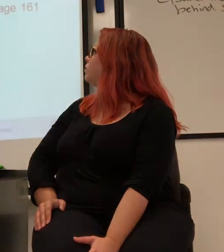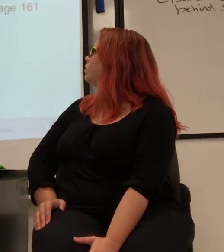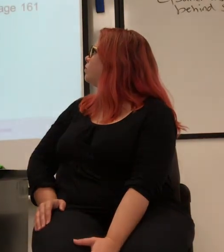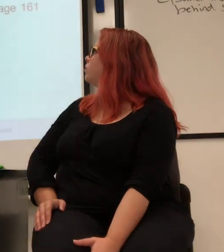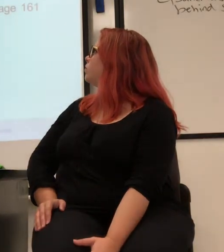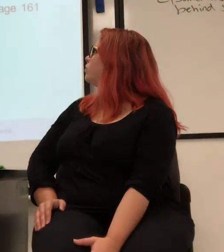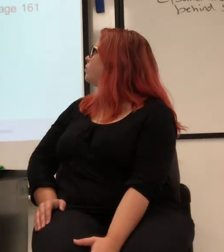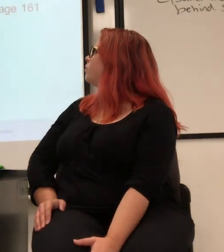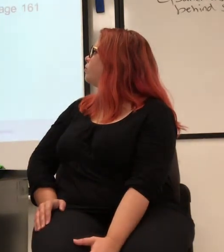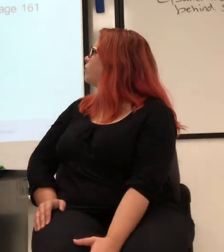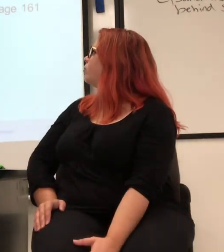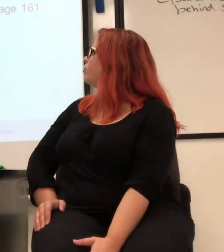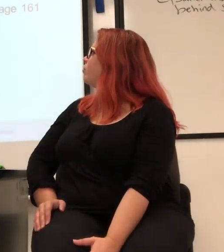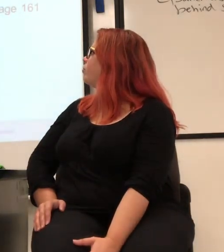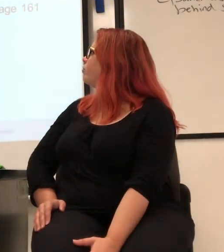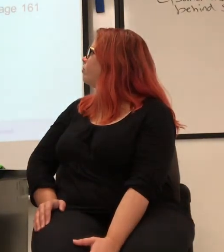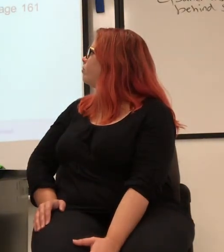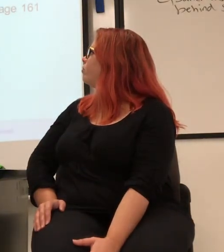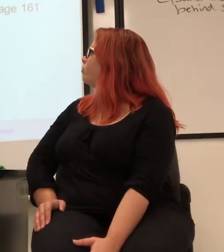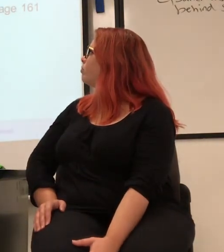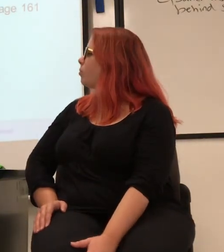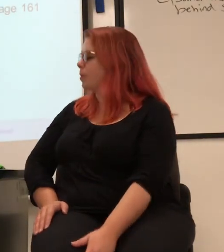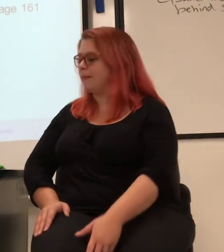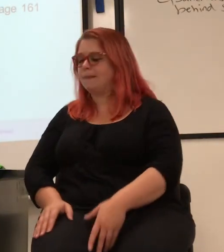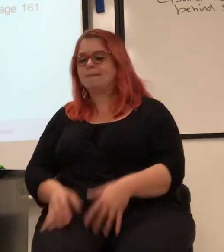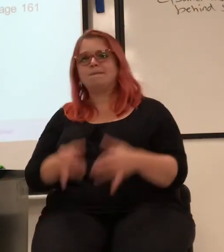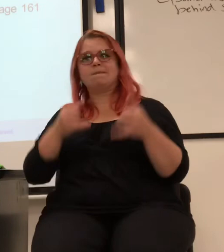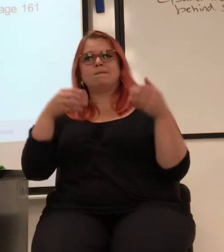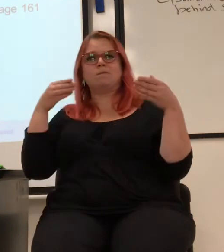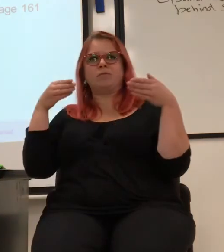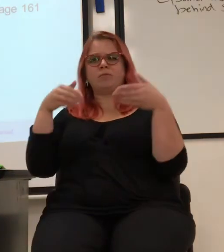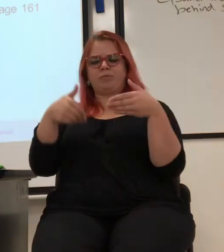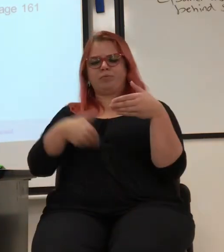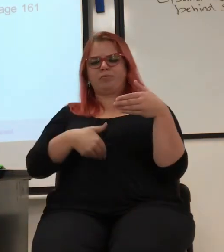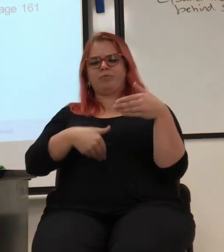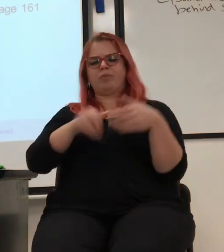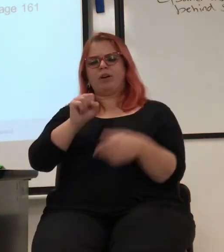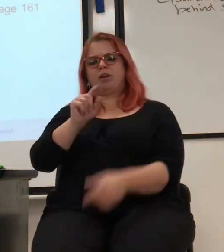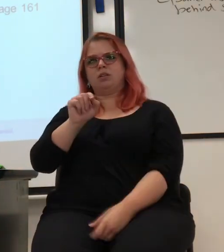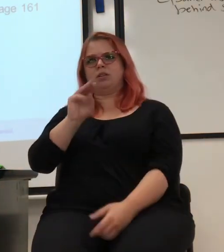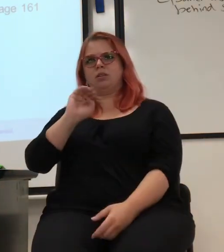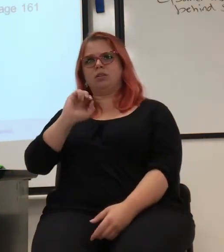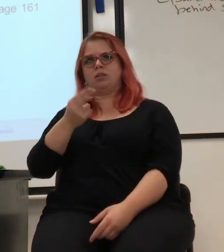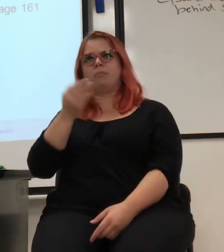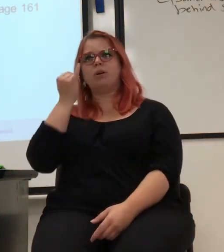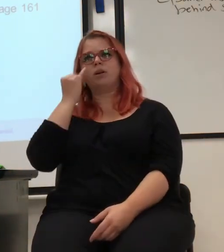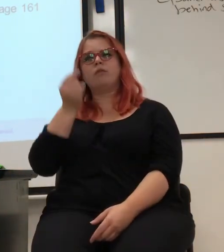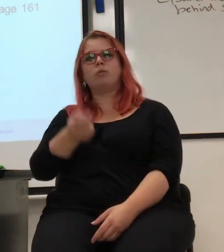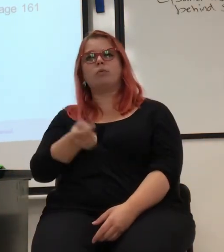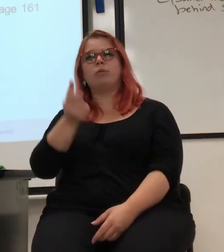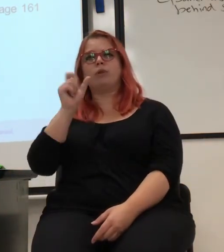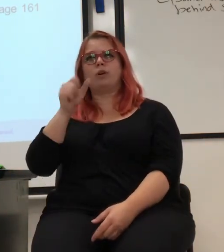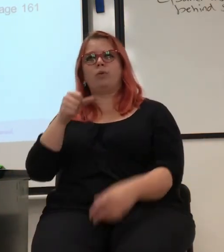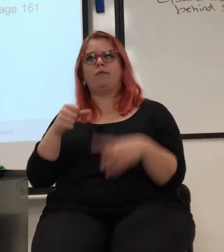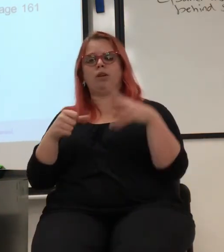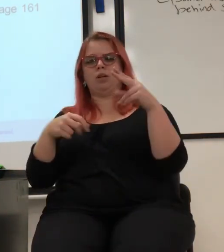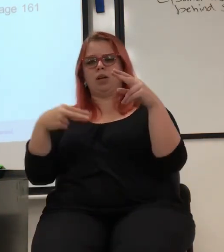Let's get back to the pancreas, excuse me, let's get back to the stomach. If you remove the stomach, you have to cut in 2